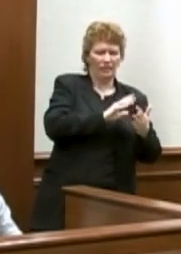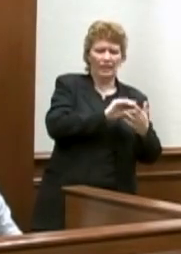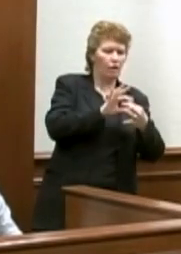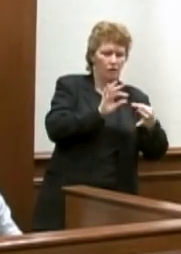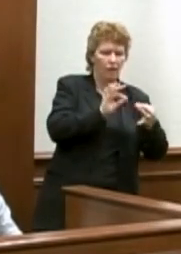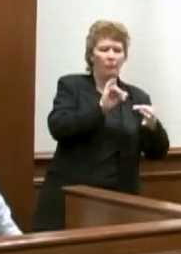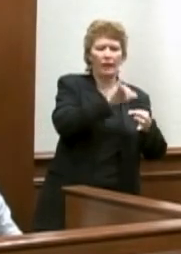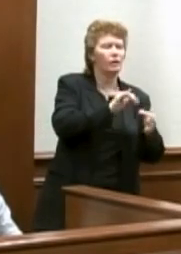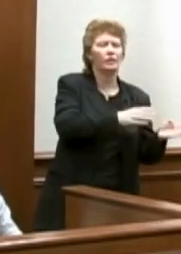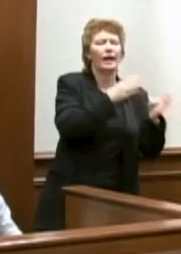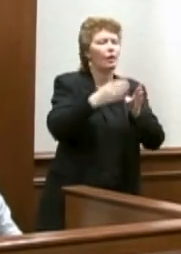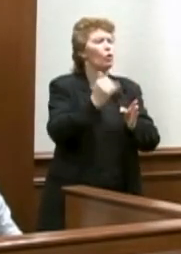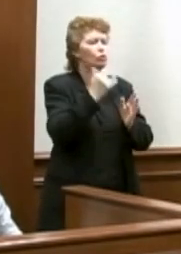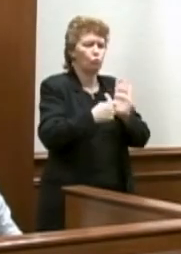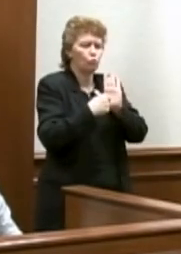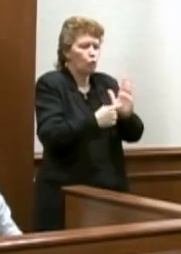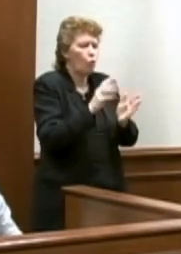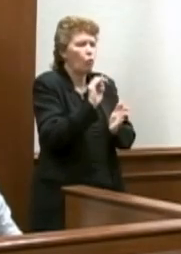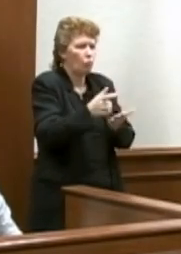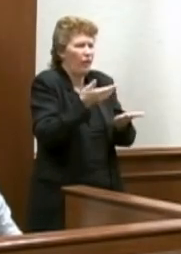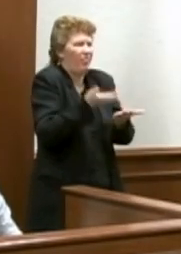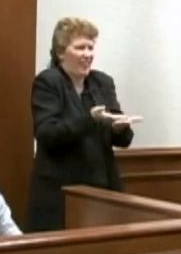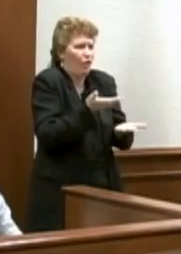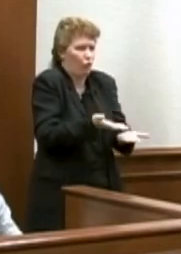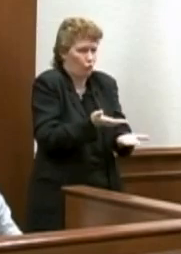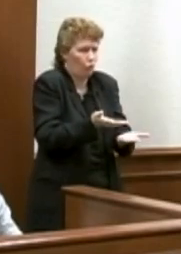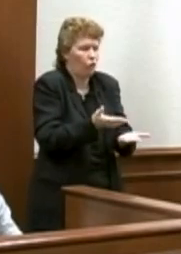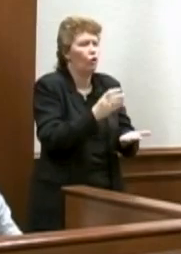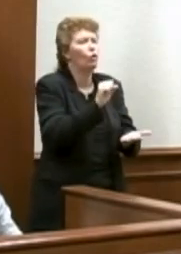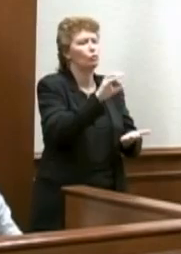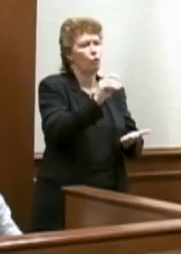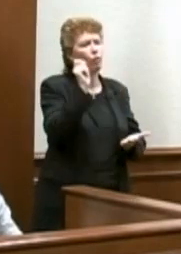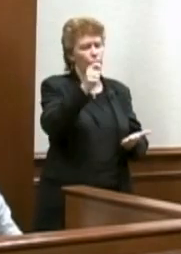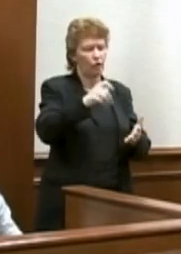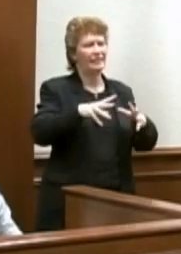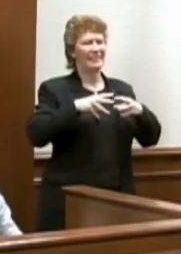conduct. Well, I'll allow it. Mr. Manville, please continue.